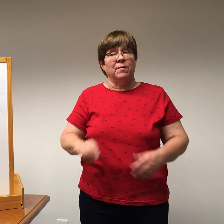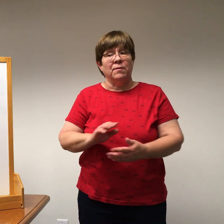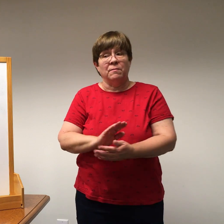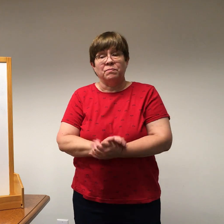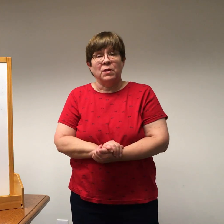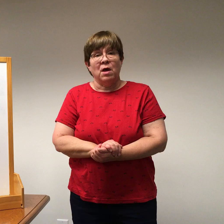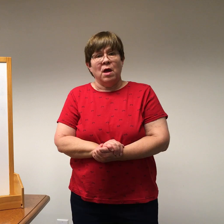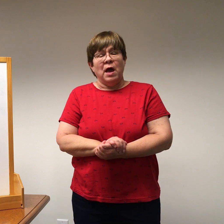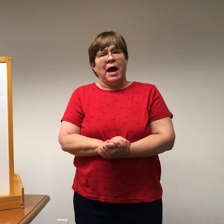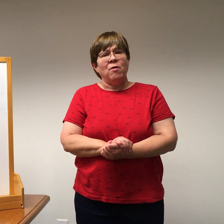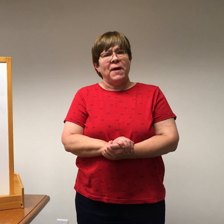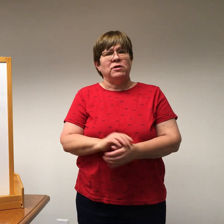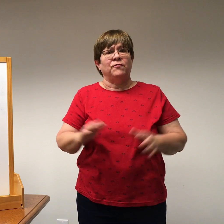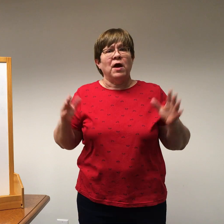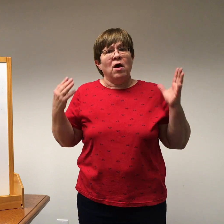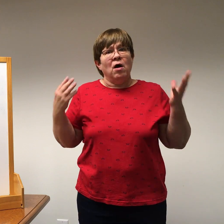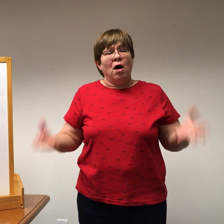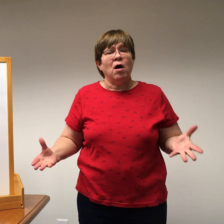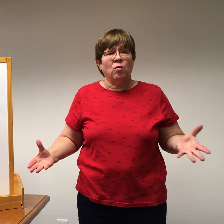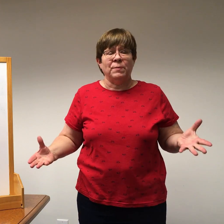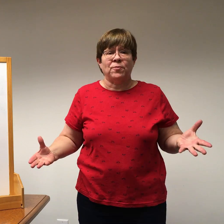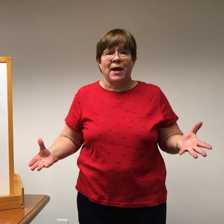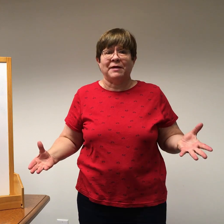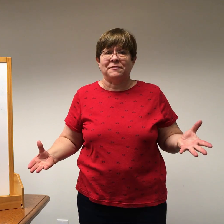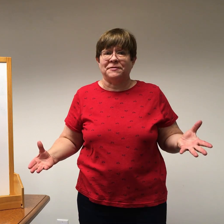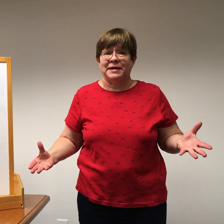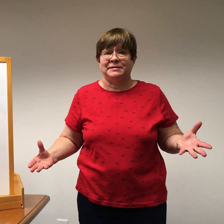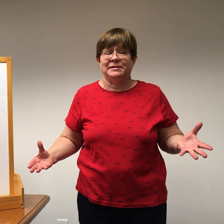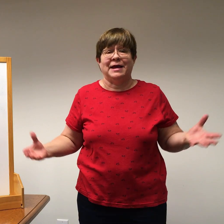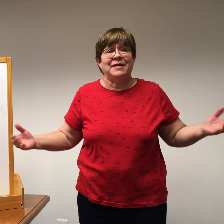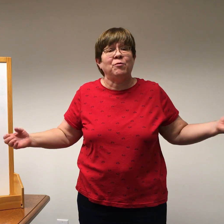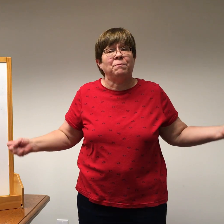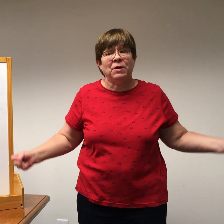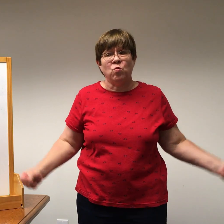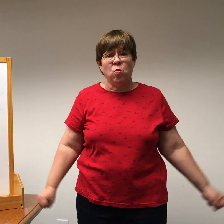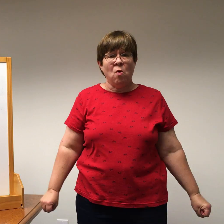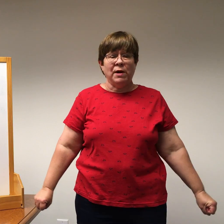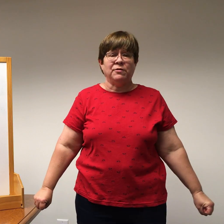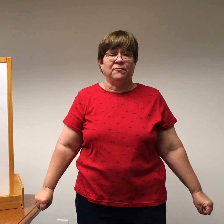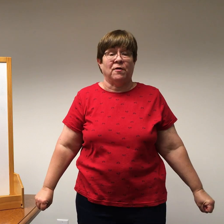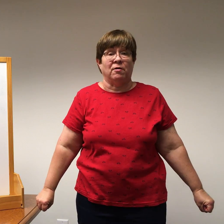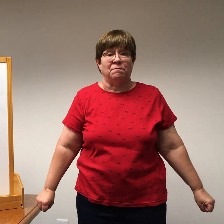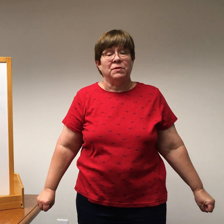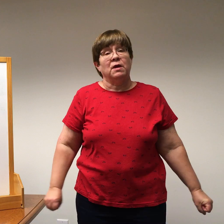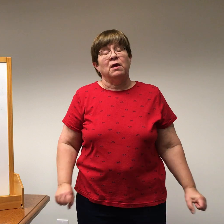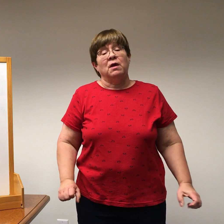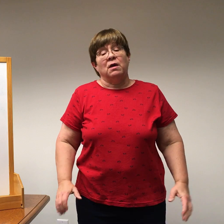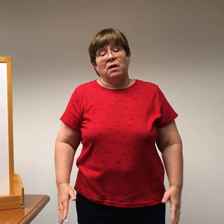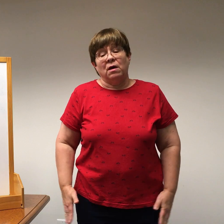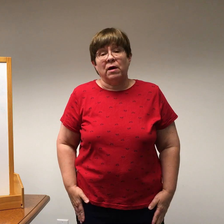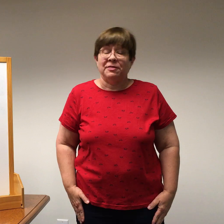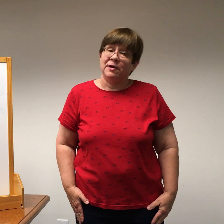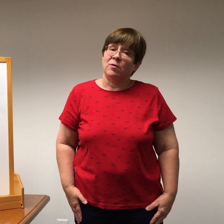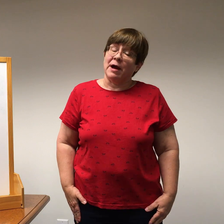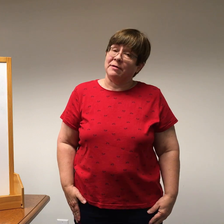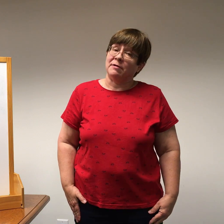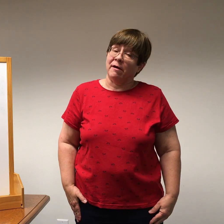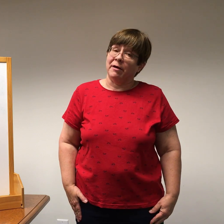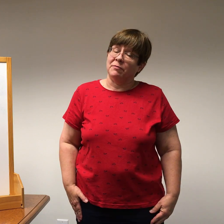know. How about if we practice that today? That would be wonderful. I think we're out of time, so